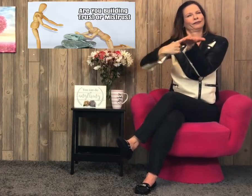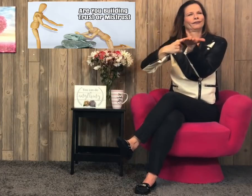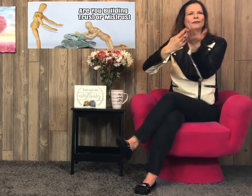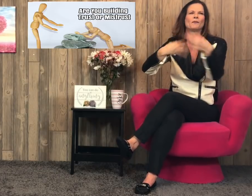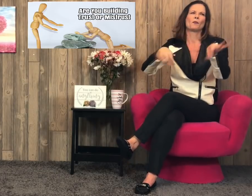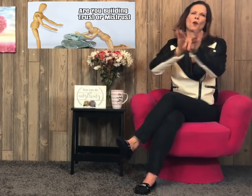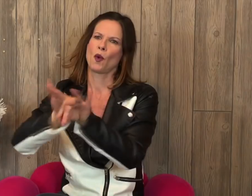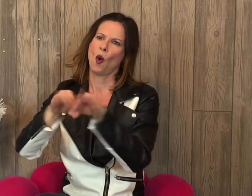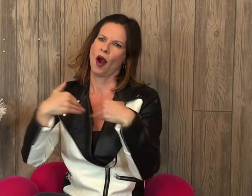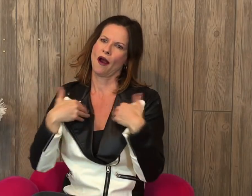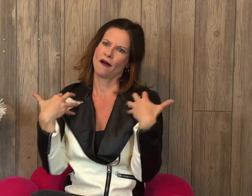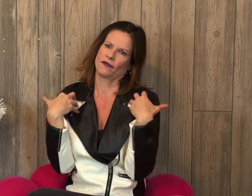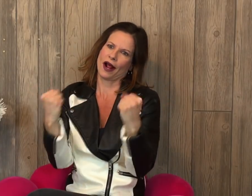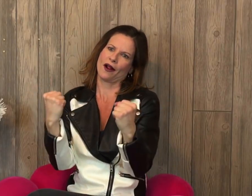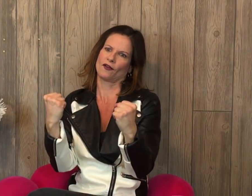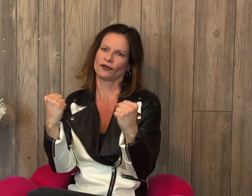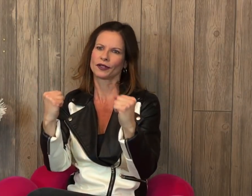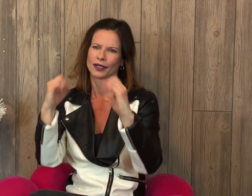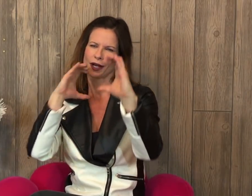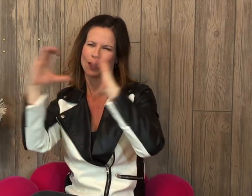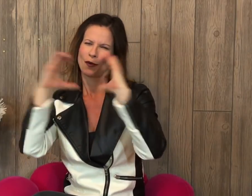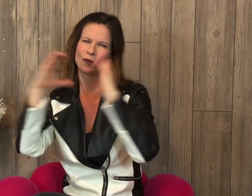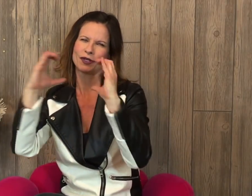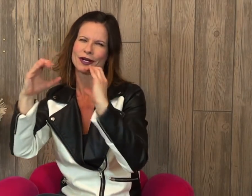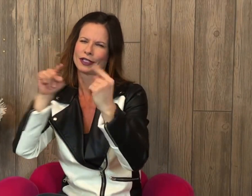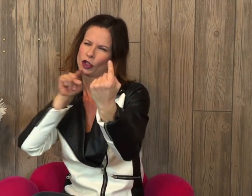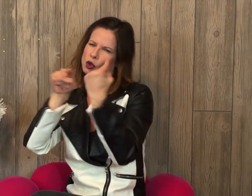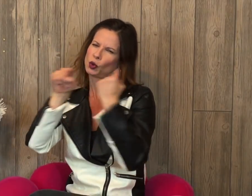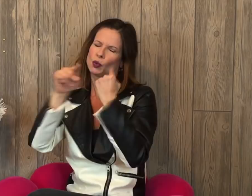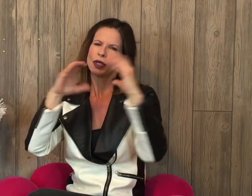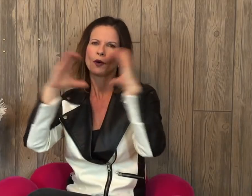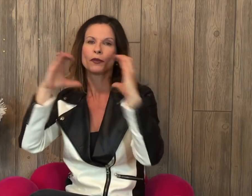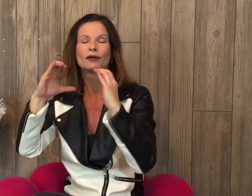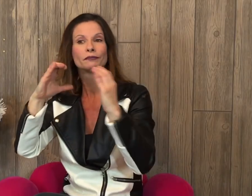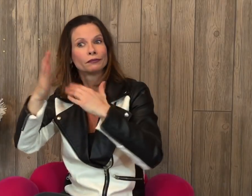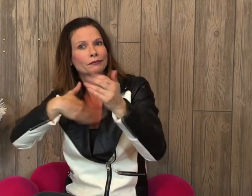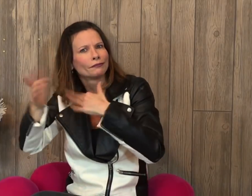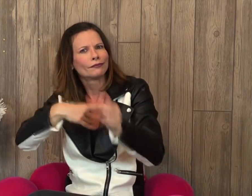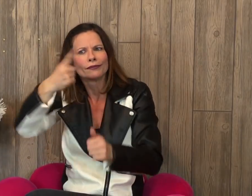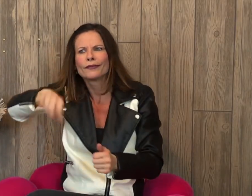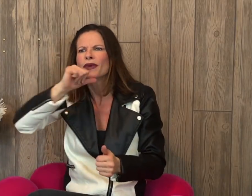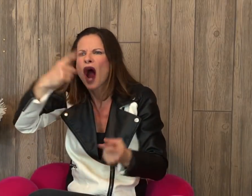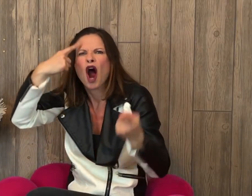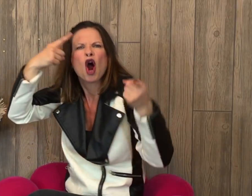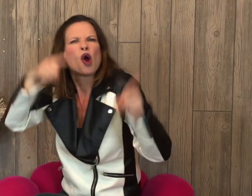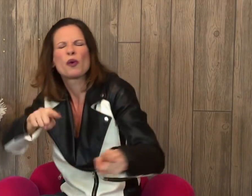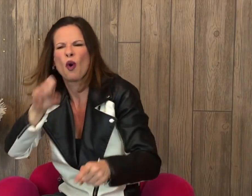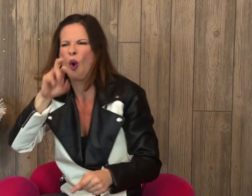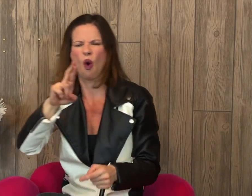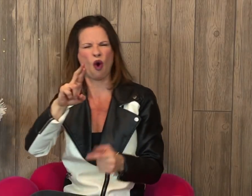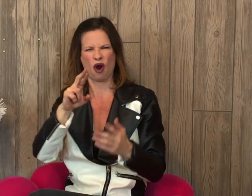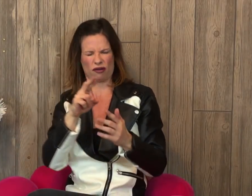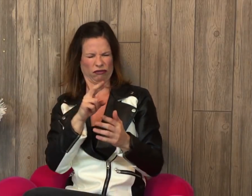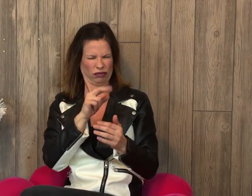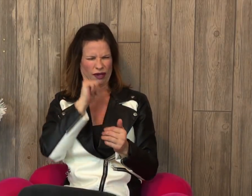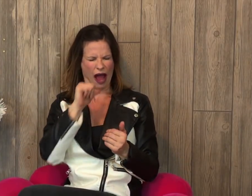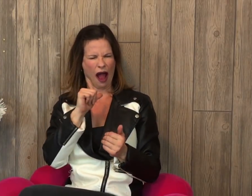you have those feelings, talk about them. Those discussions are crucial for having a healthy relationship. Two-way